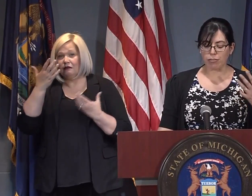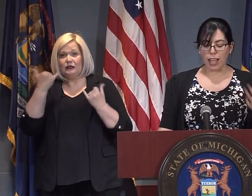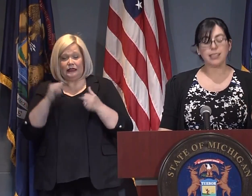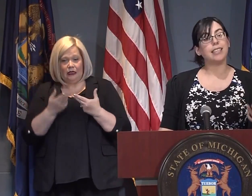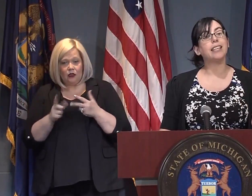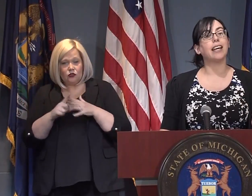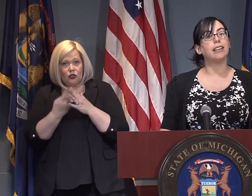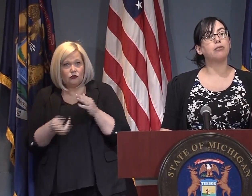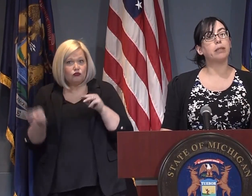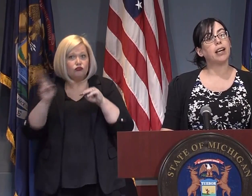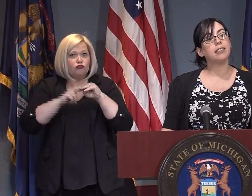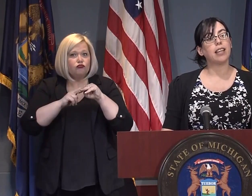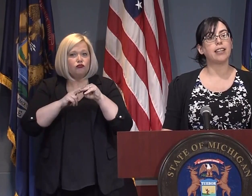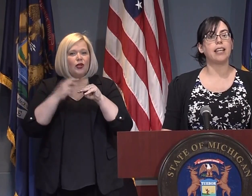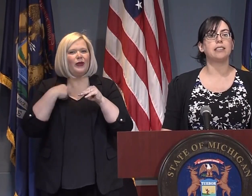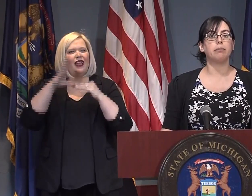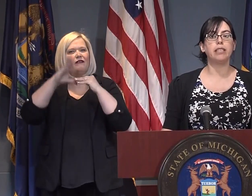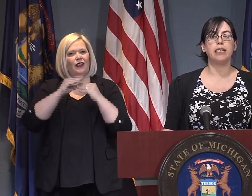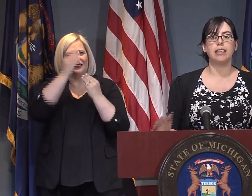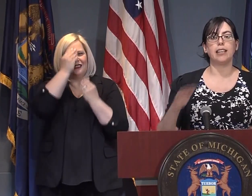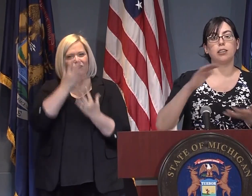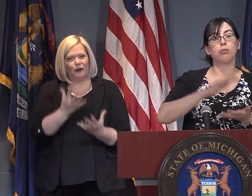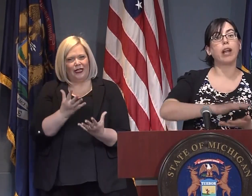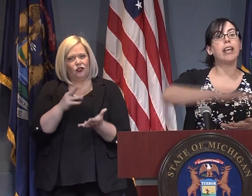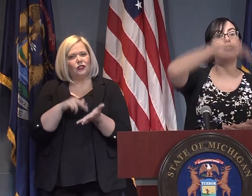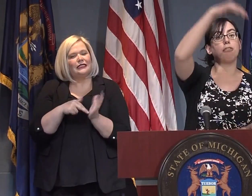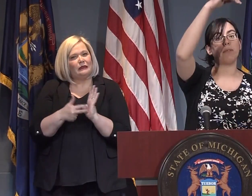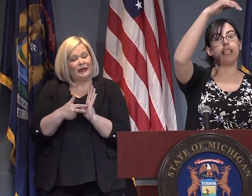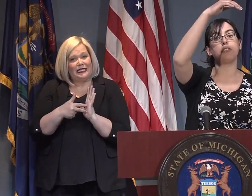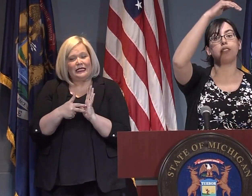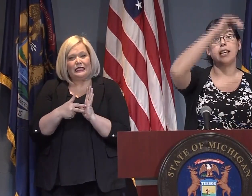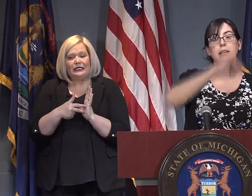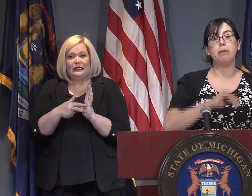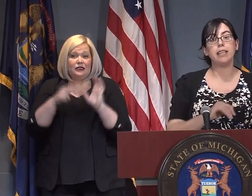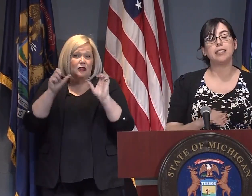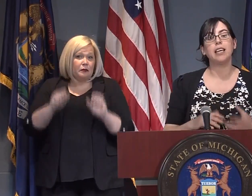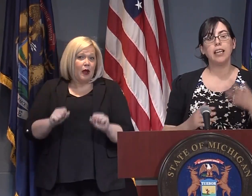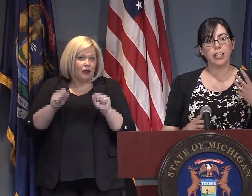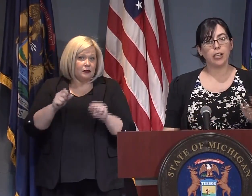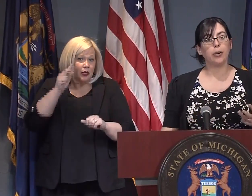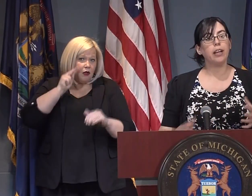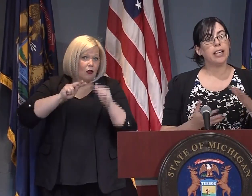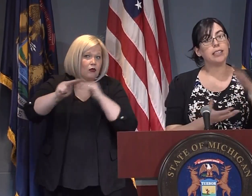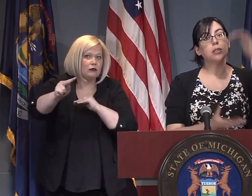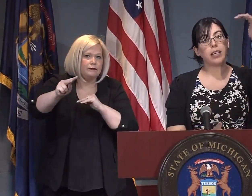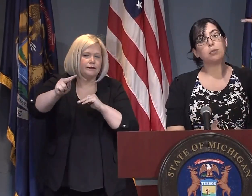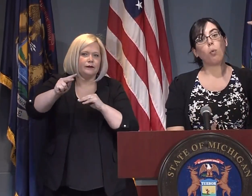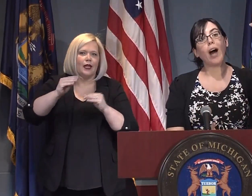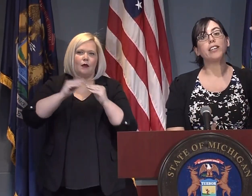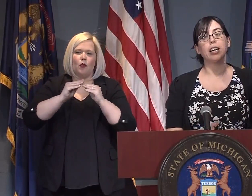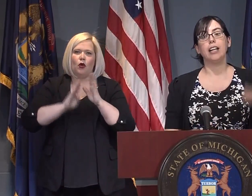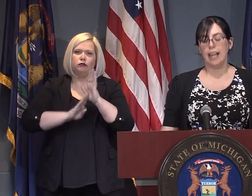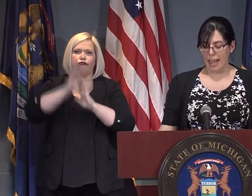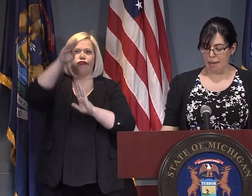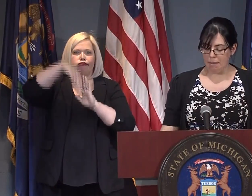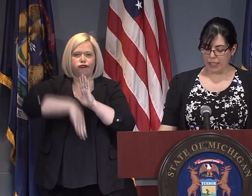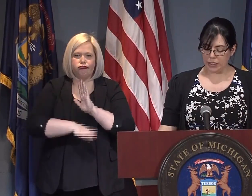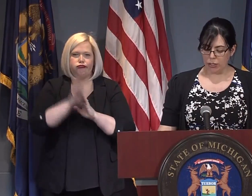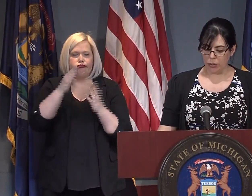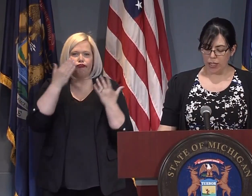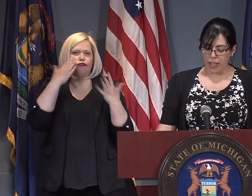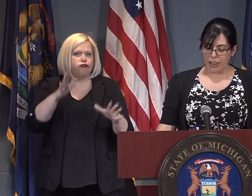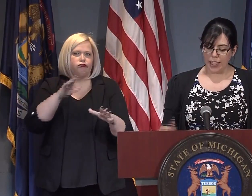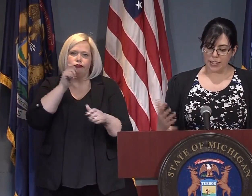we have less data. And because of that, it ends up meaning that the range of potential second peaks, is wider.